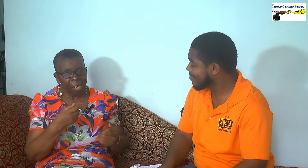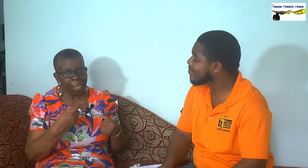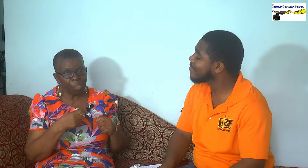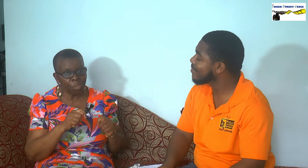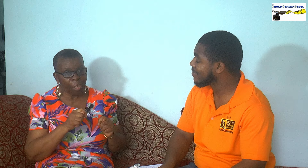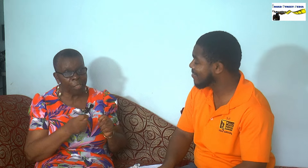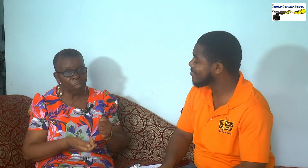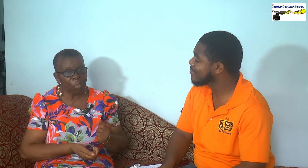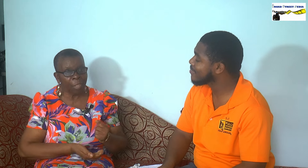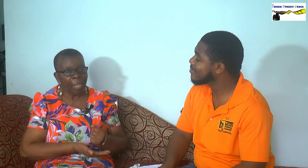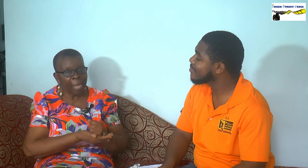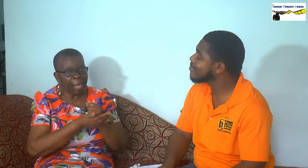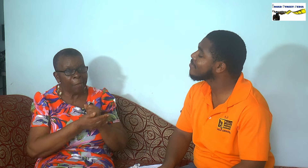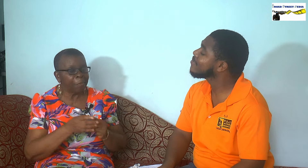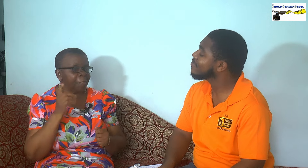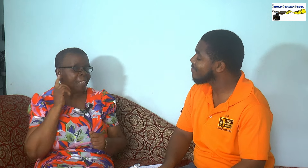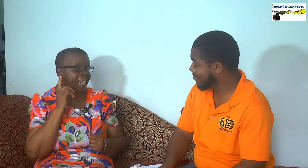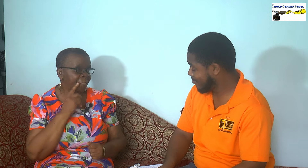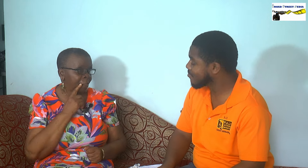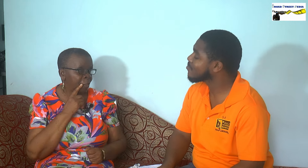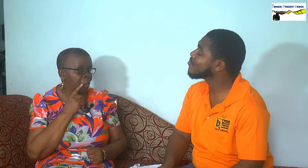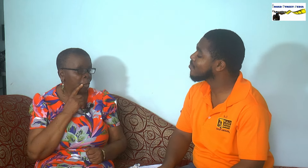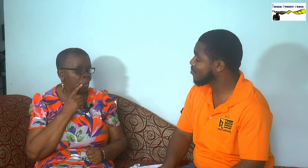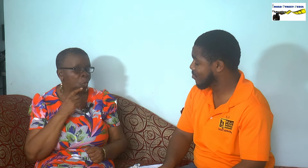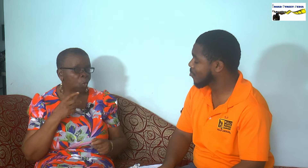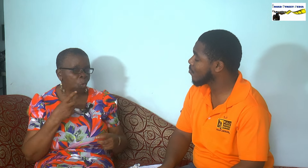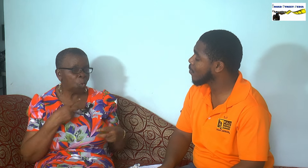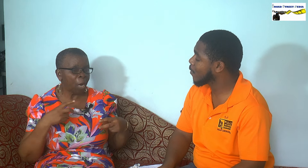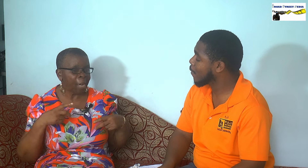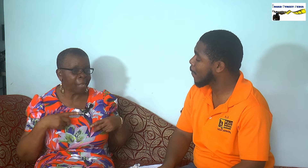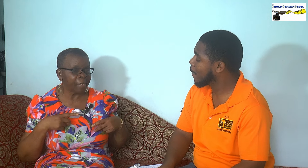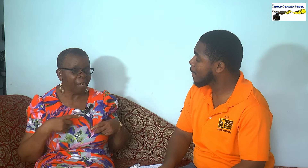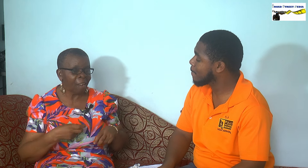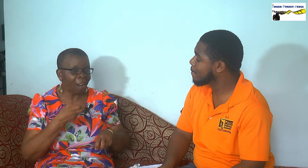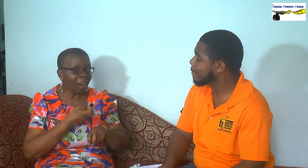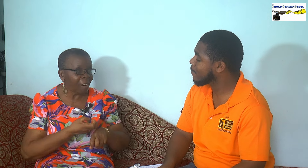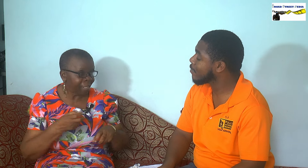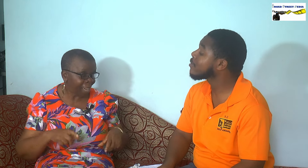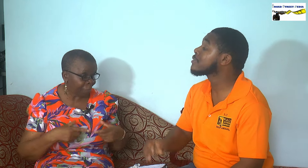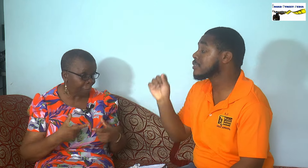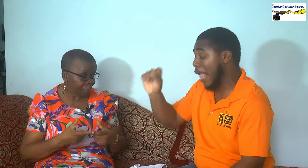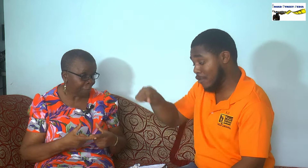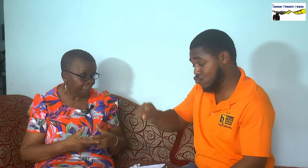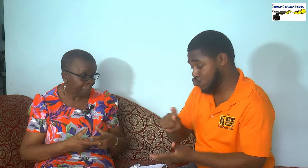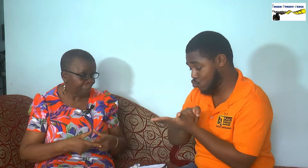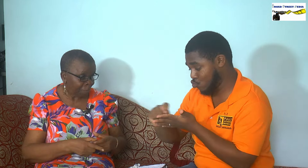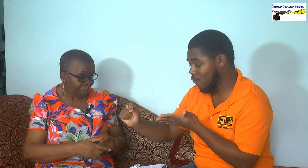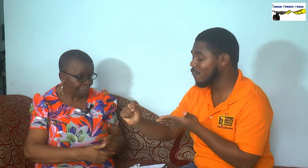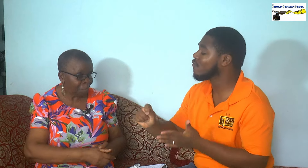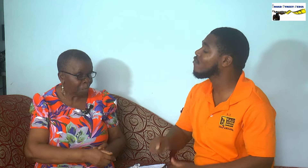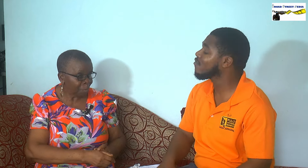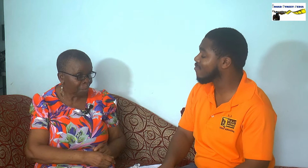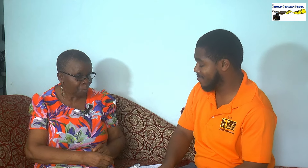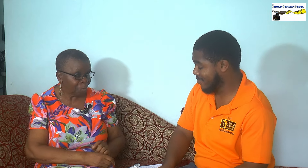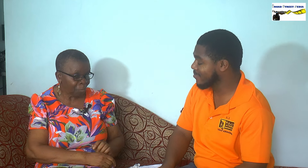I tried to help the deaf who had a hard life. Yes, that's the truth.